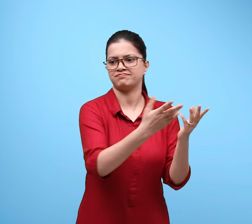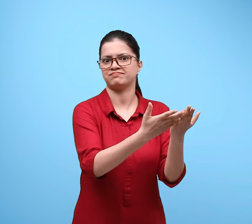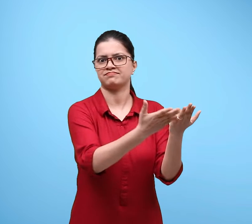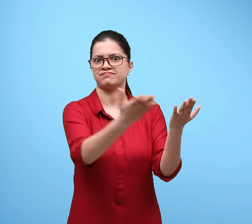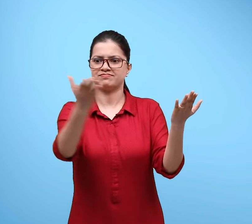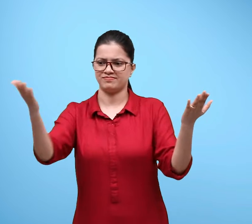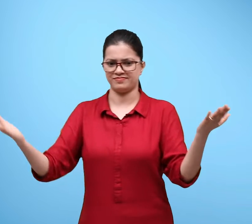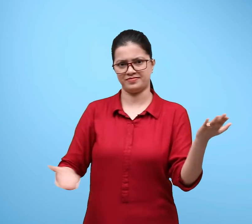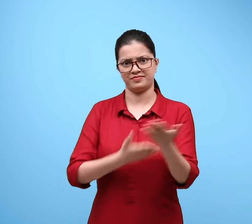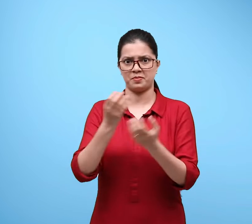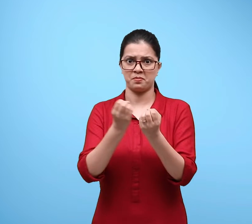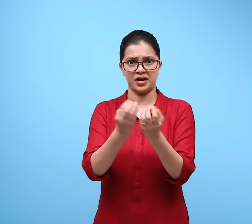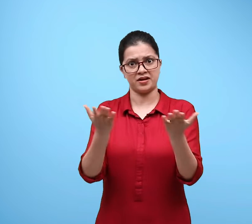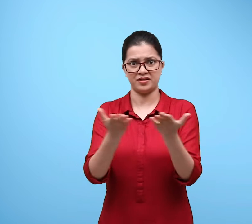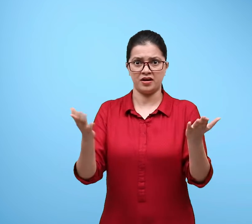Do any of these appear shiny?